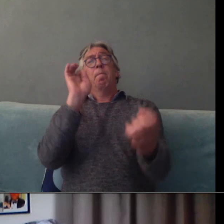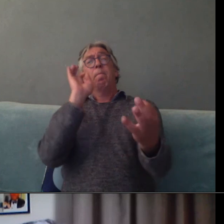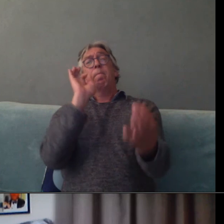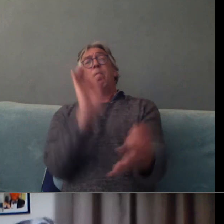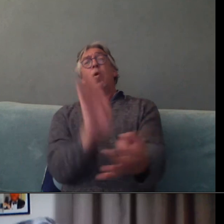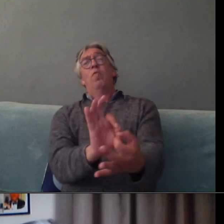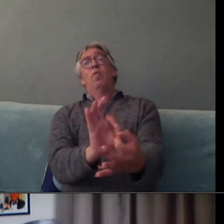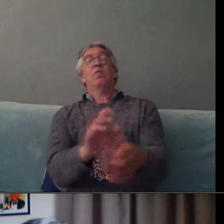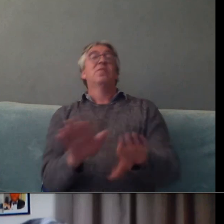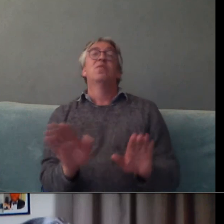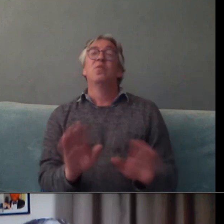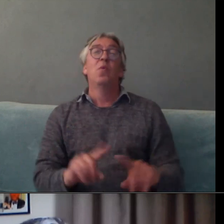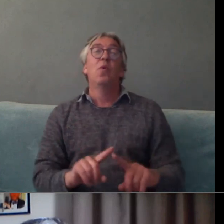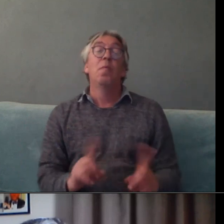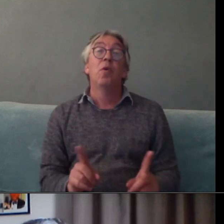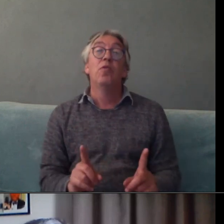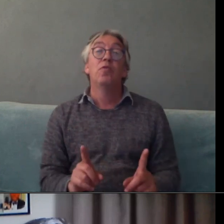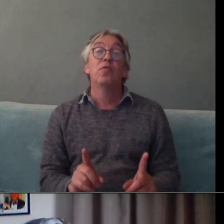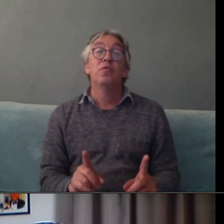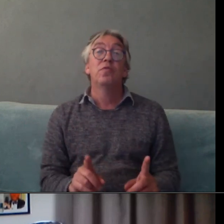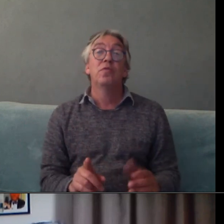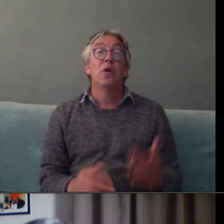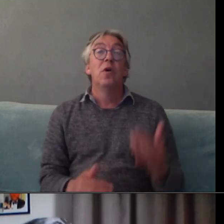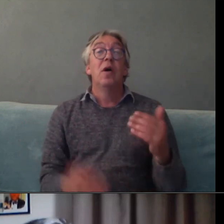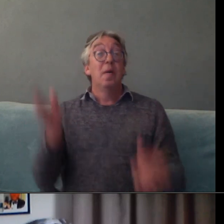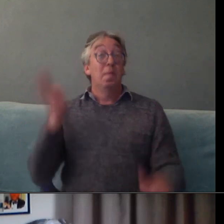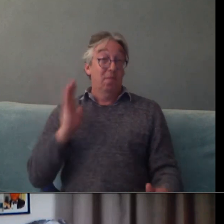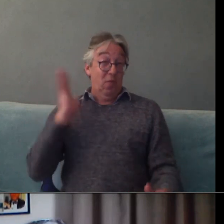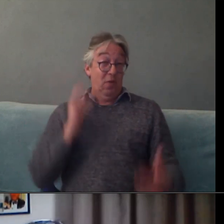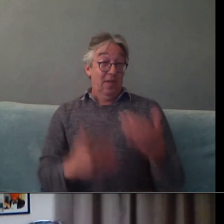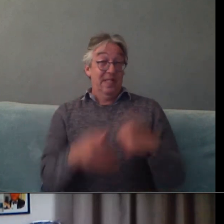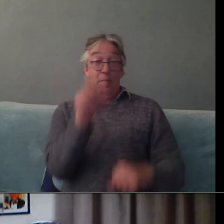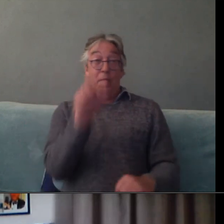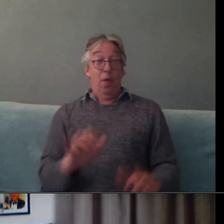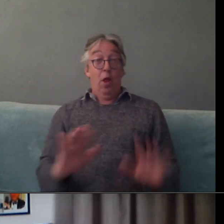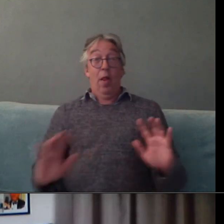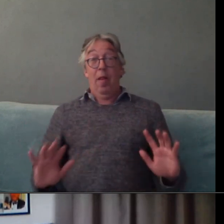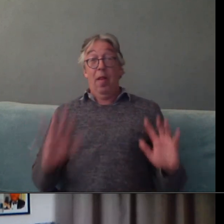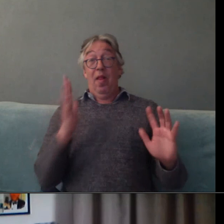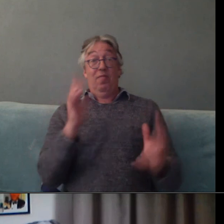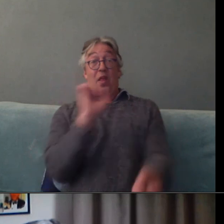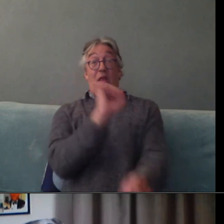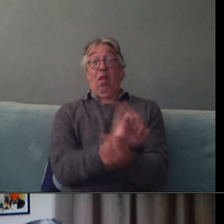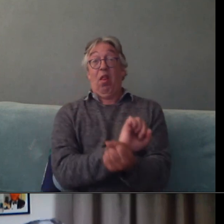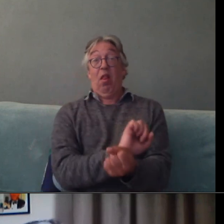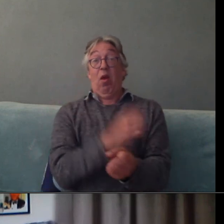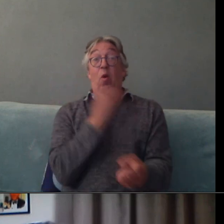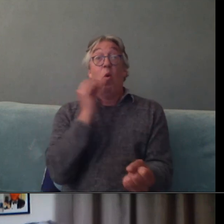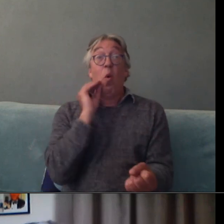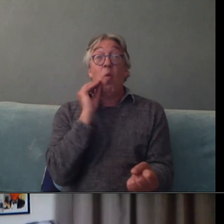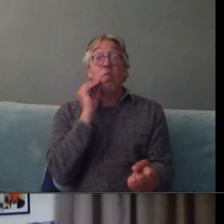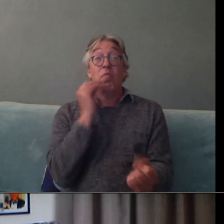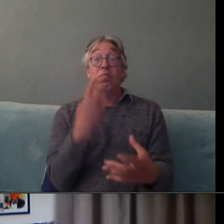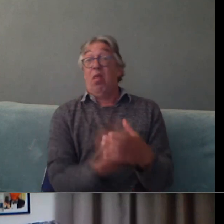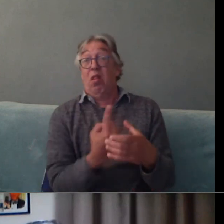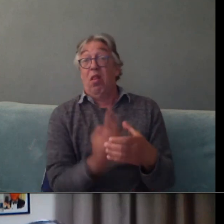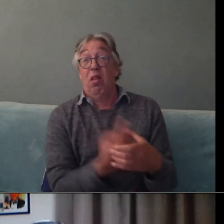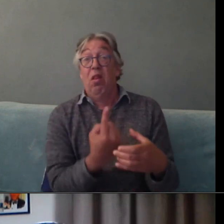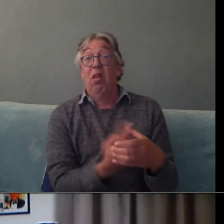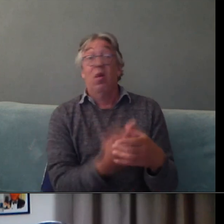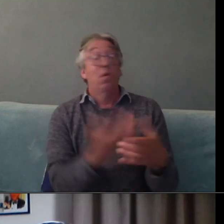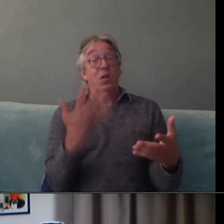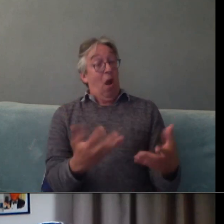people with disabilities are no longer isolated and confined to their homes. They have the freedom